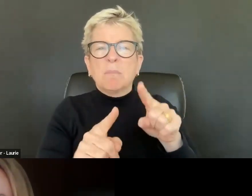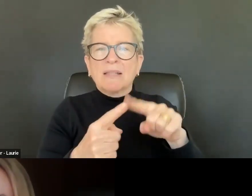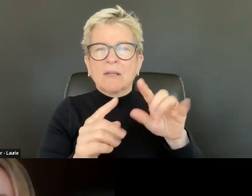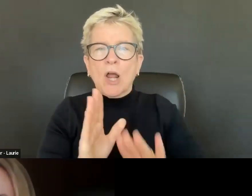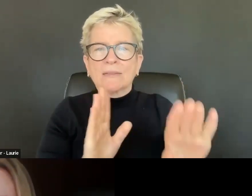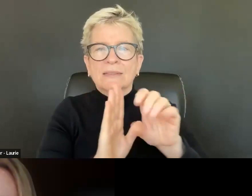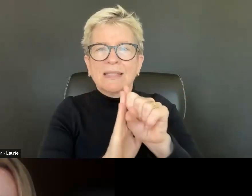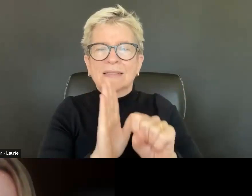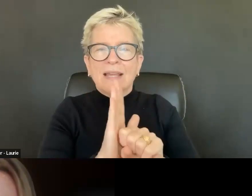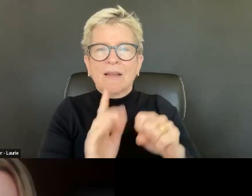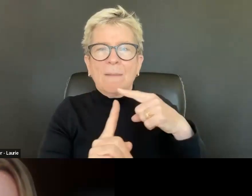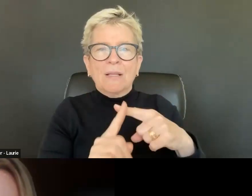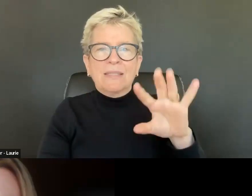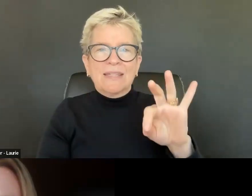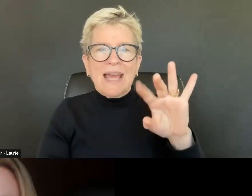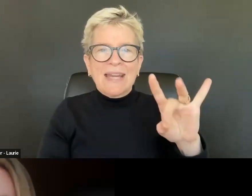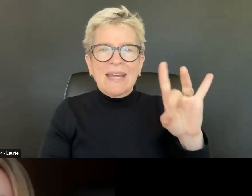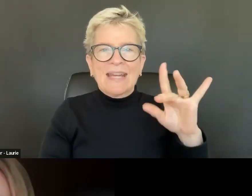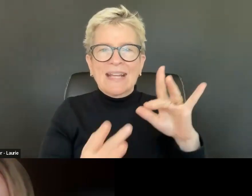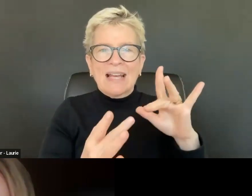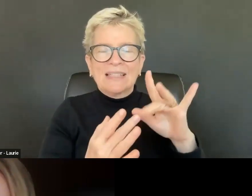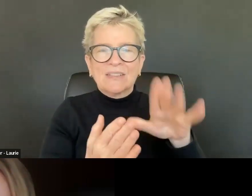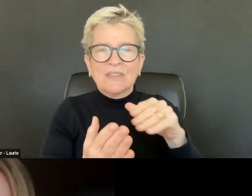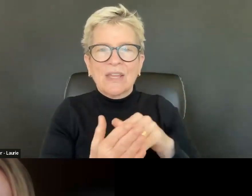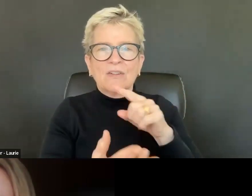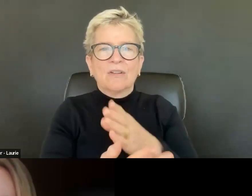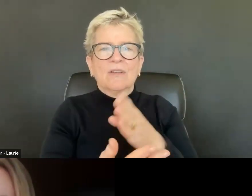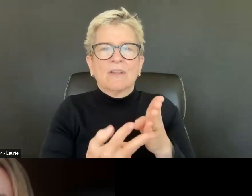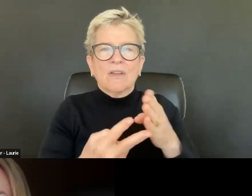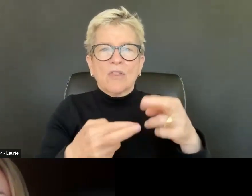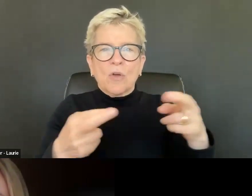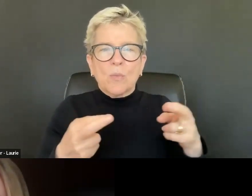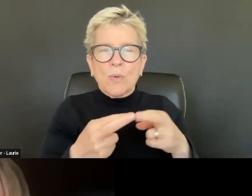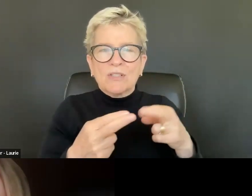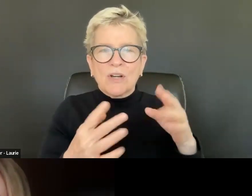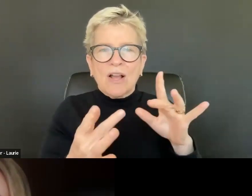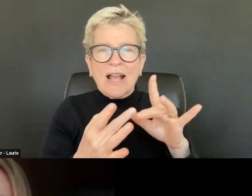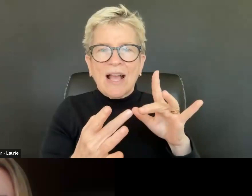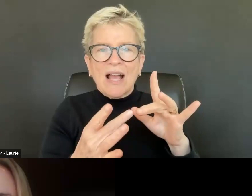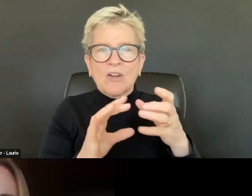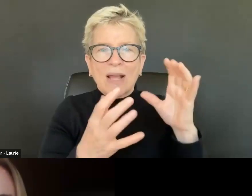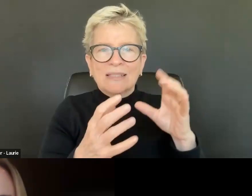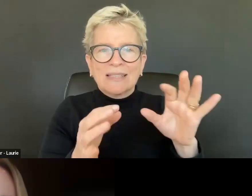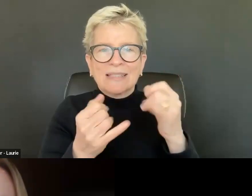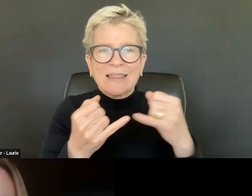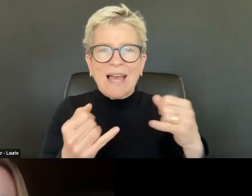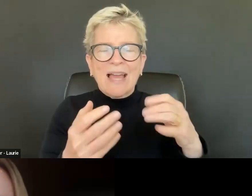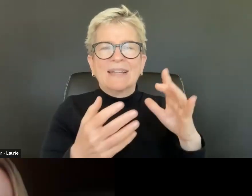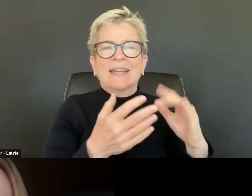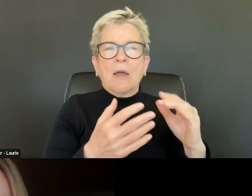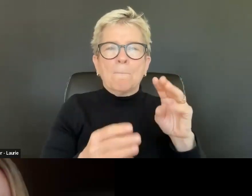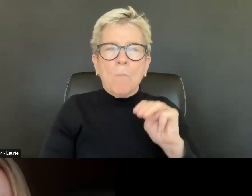including operating the 988 contact centers, the regional crisis lines. We provide mobile crisis outreach,